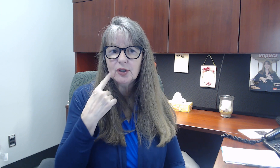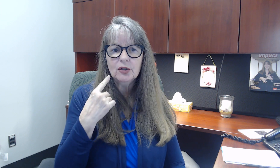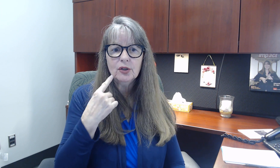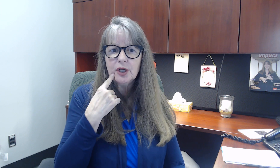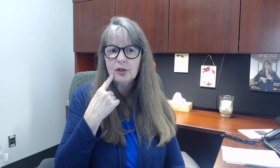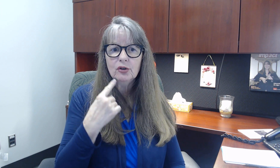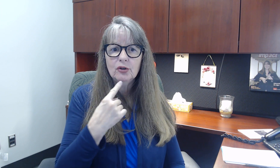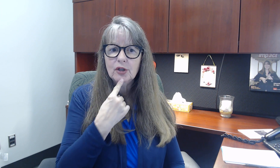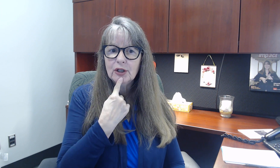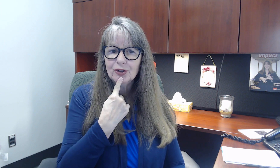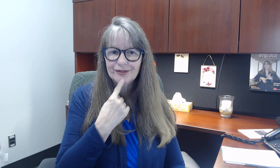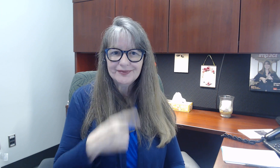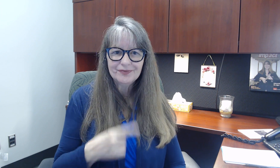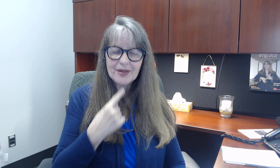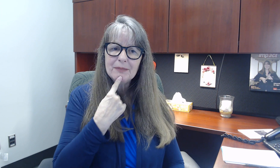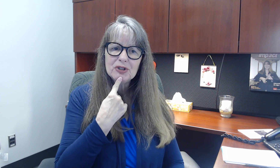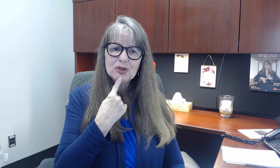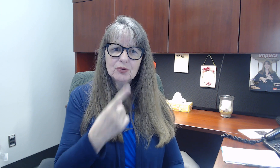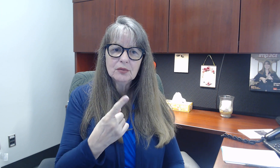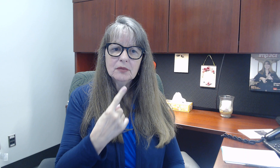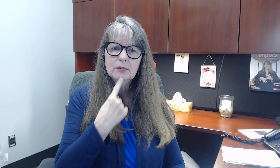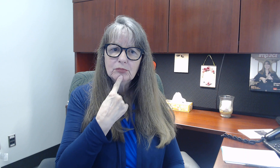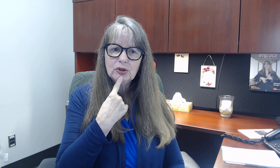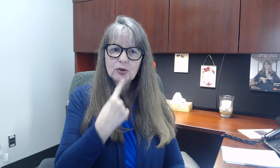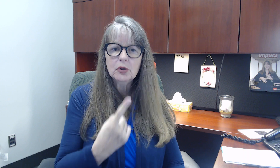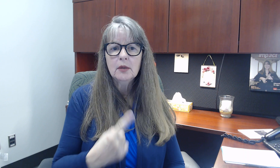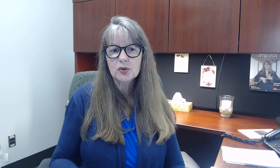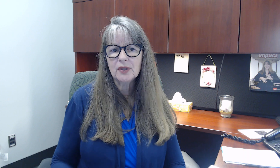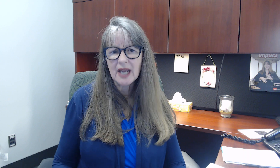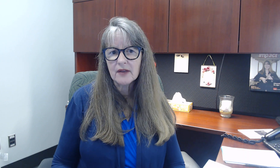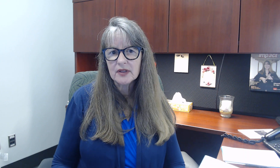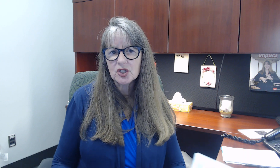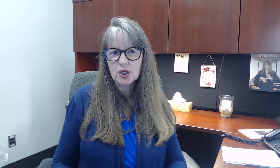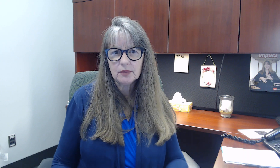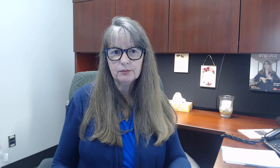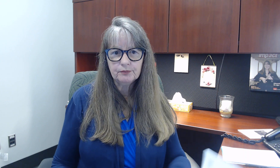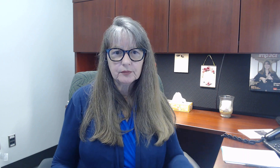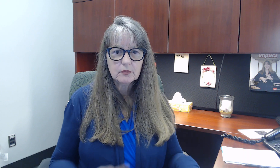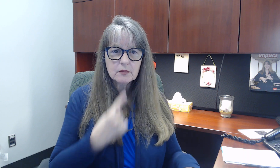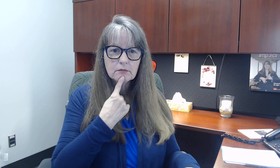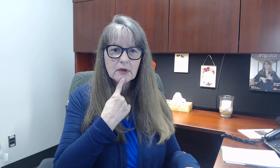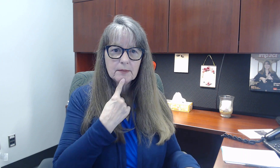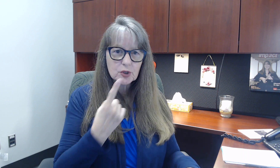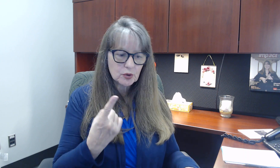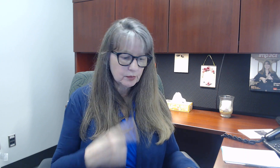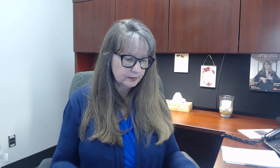here, here, here. I miss you. I miss you. It's really kind of in the chin. Miss you.